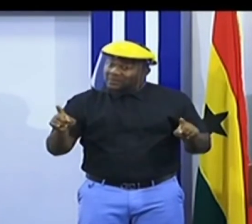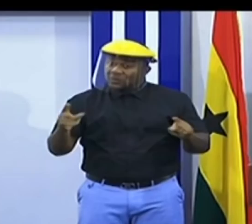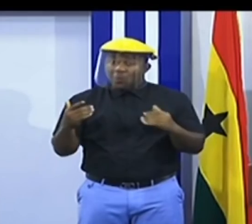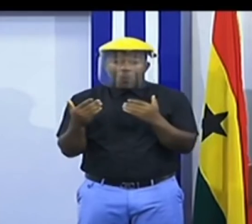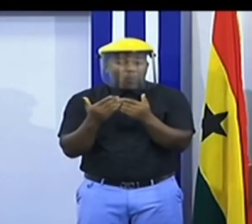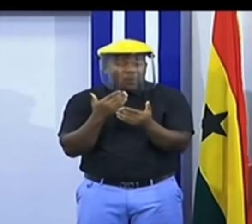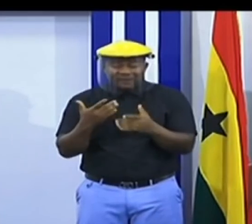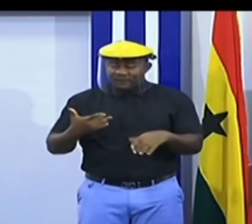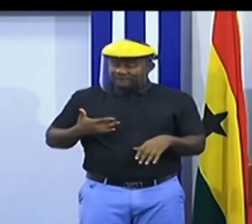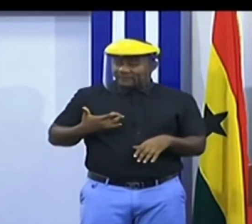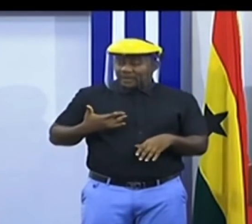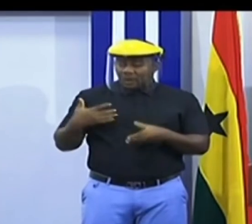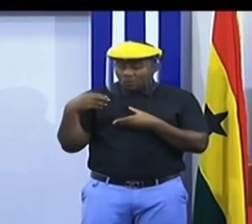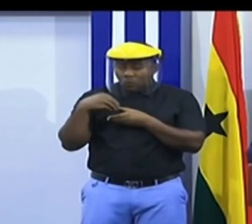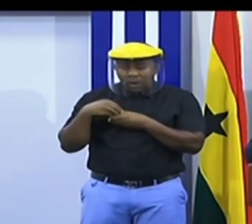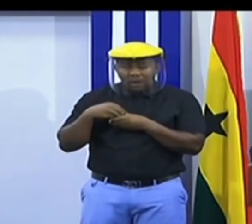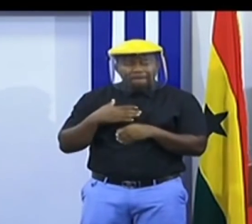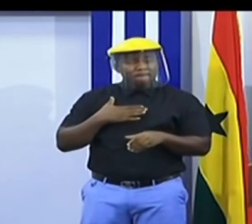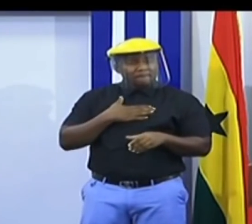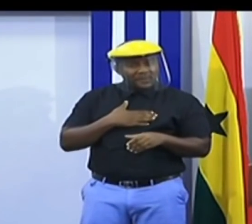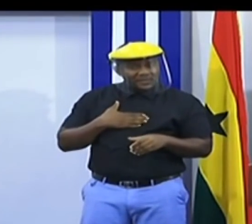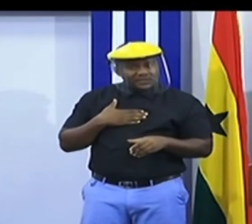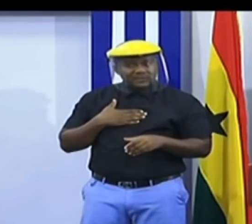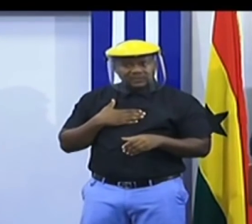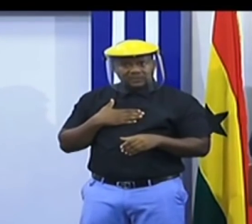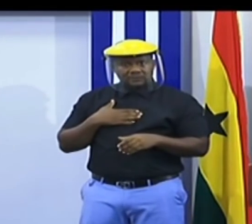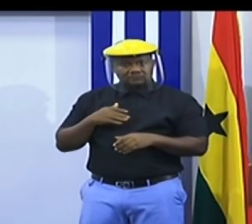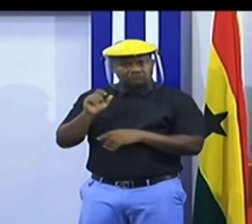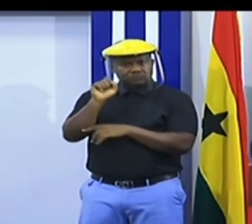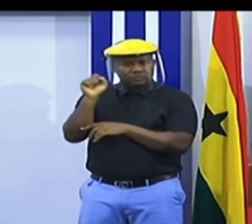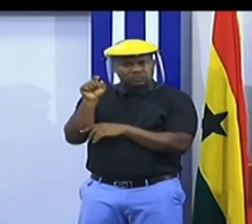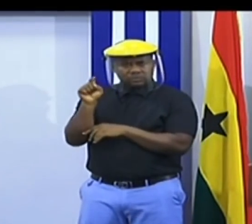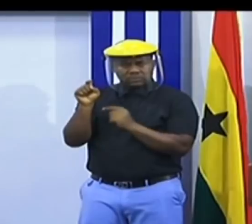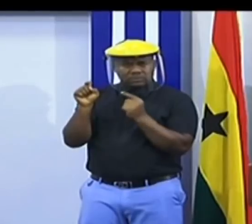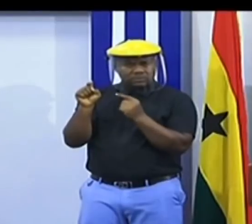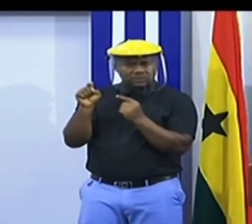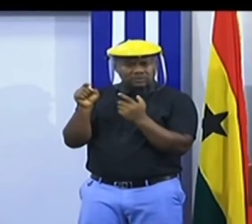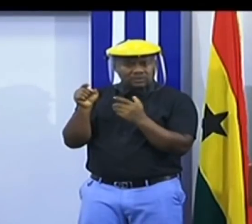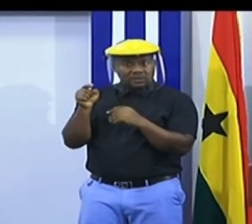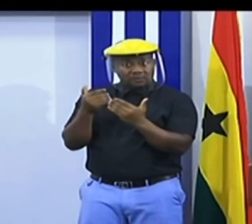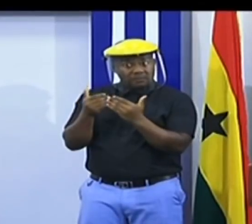apprehensions and those worries towards answering the question, what does it take?